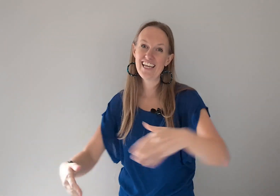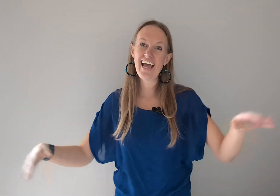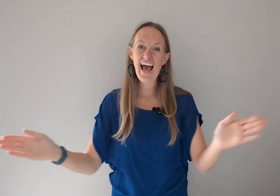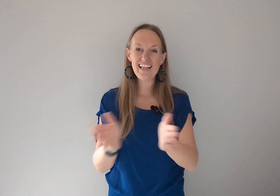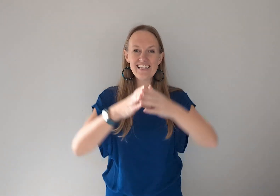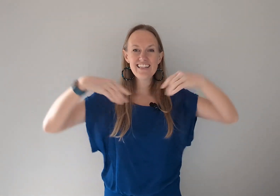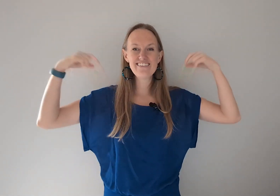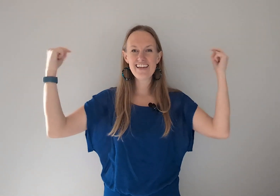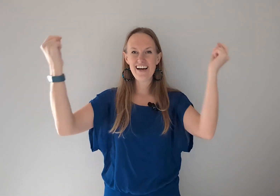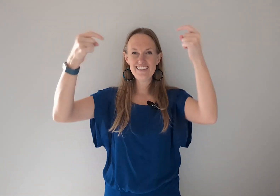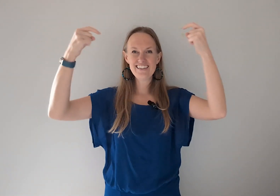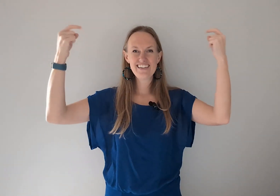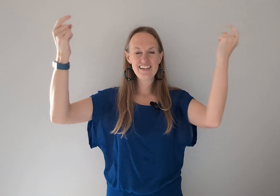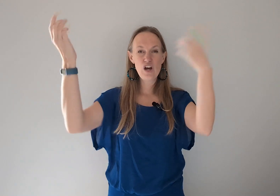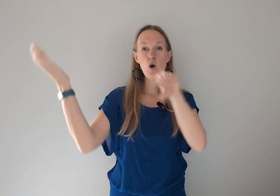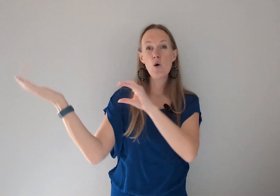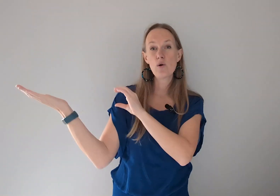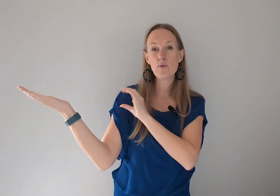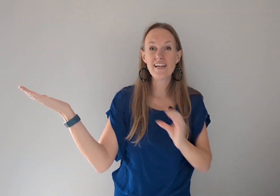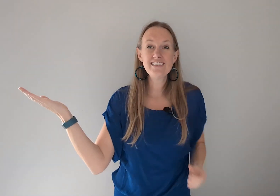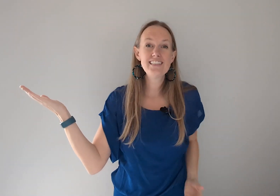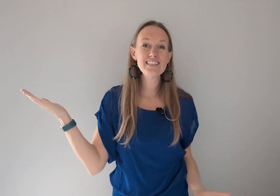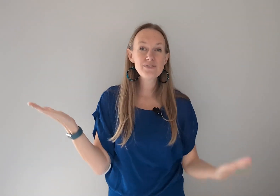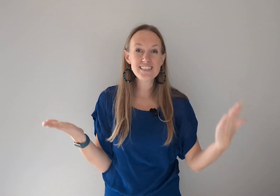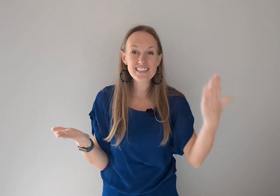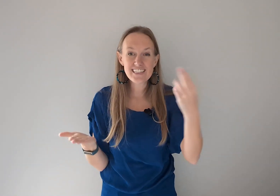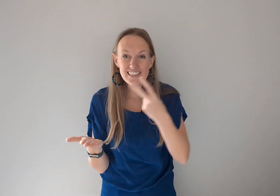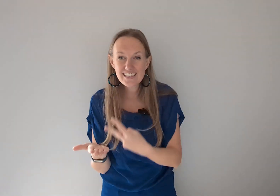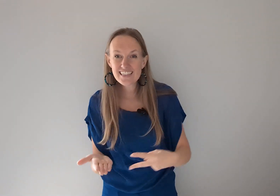Sing hallelujah. Christ is risen.